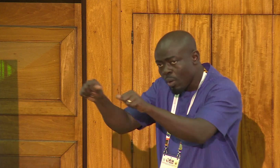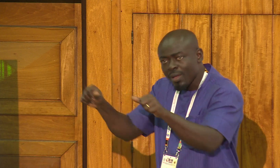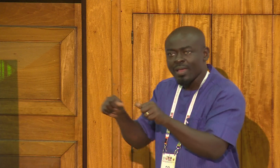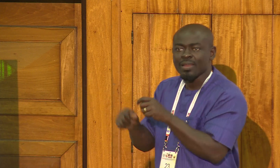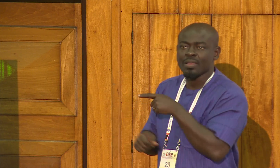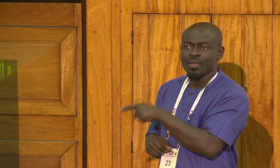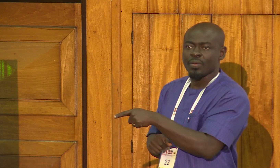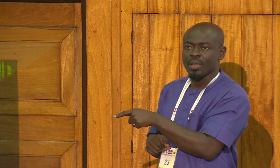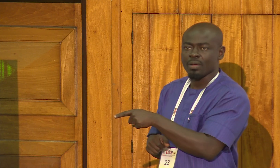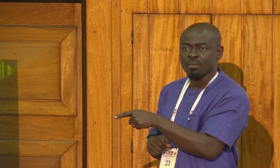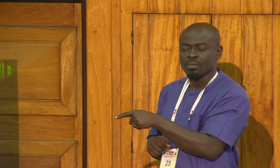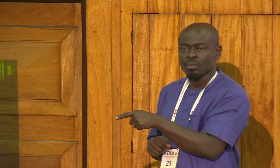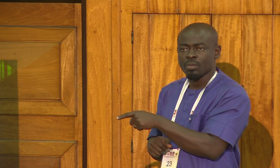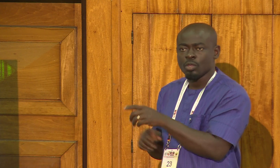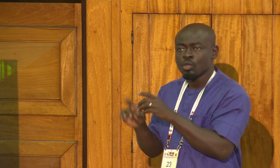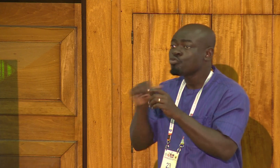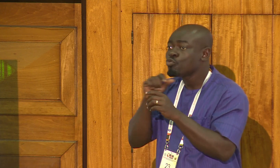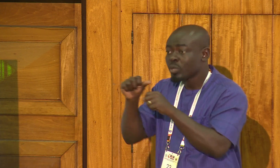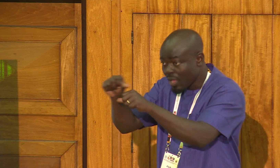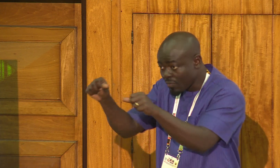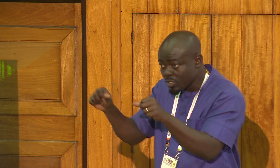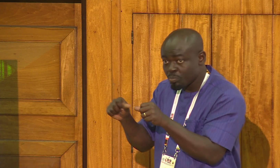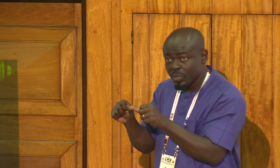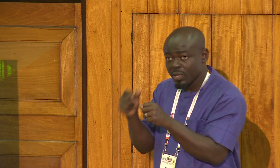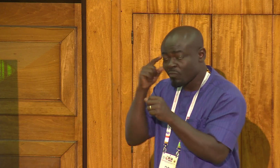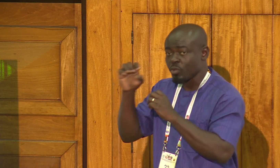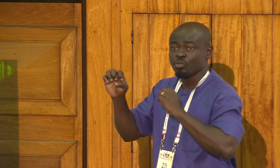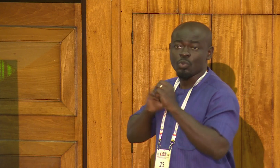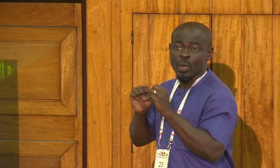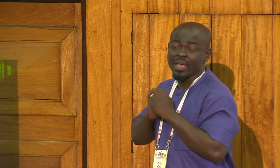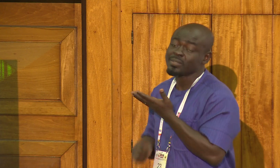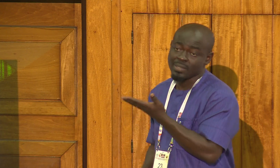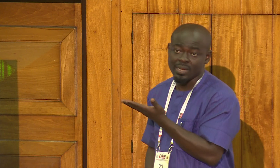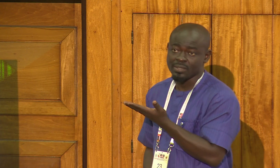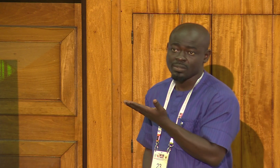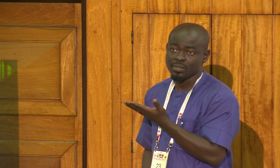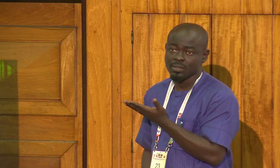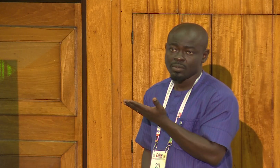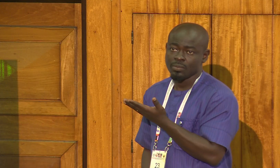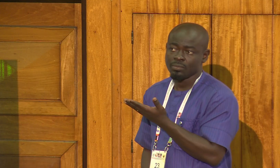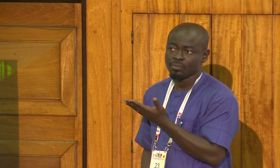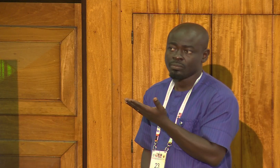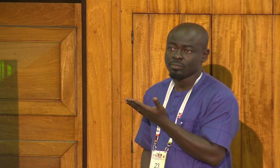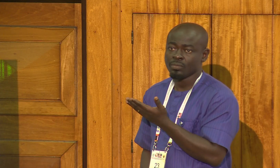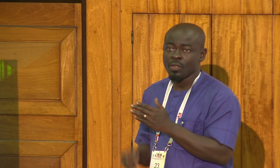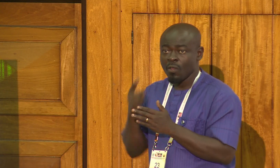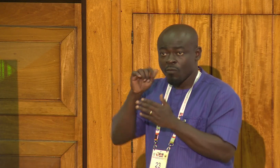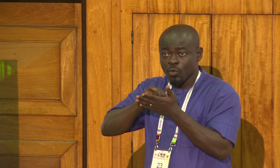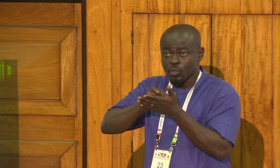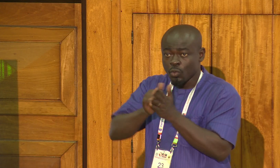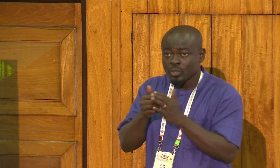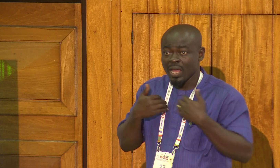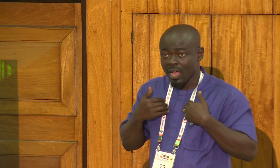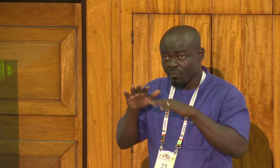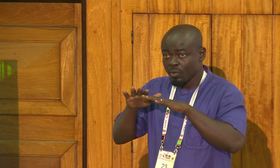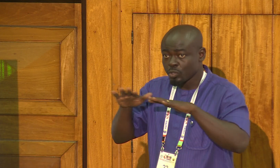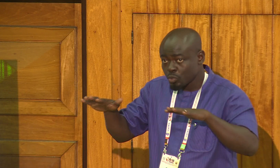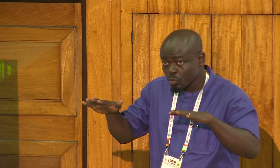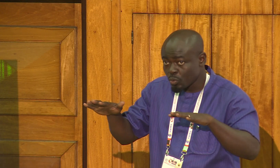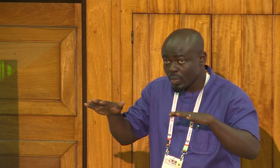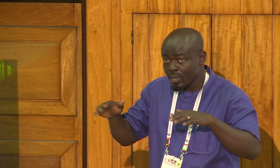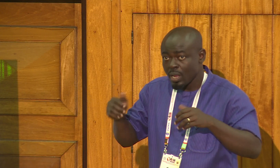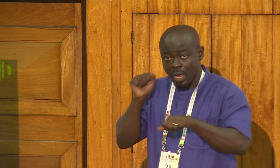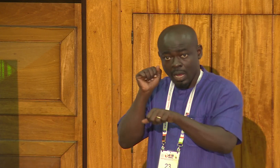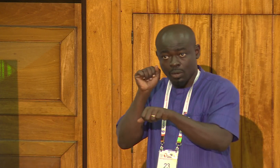And you also don't have space for you to exercise. And then for those that have children or work with